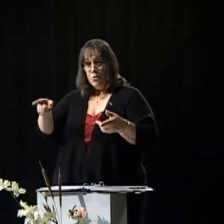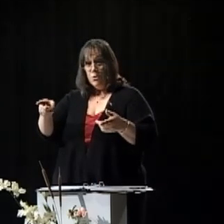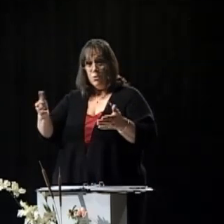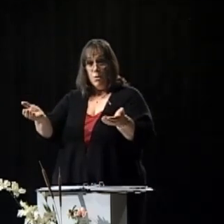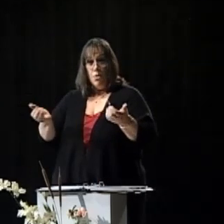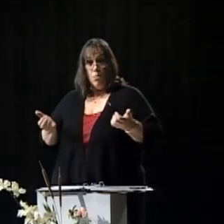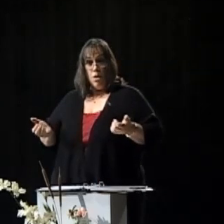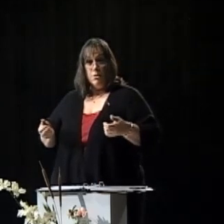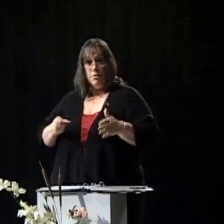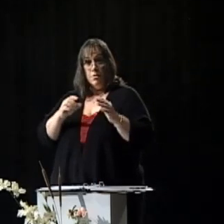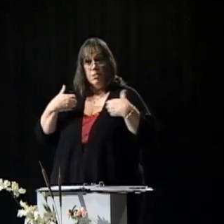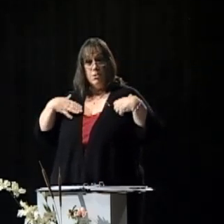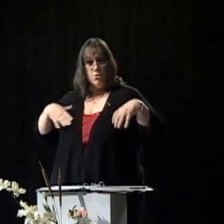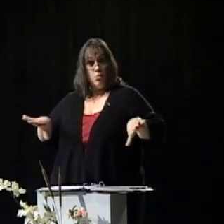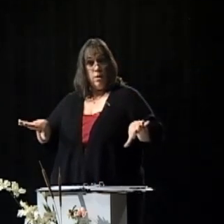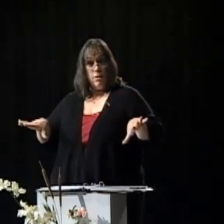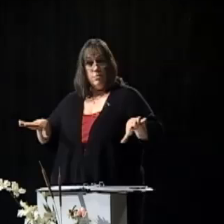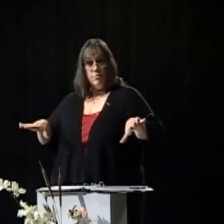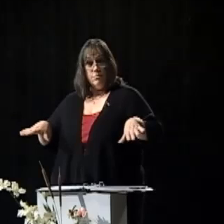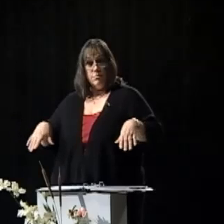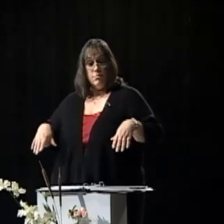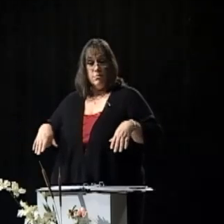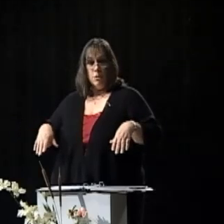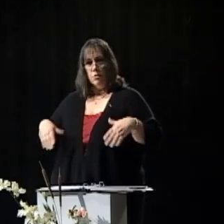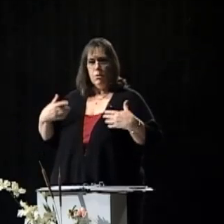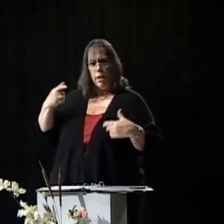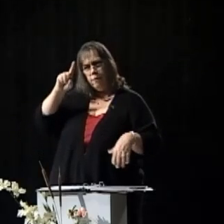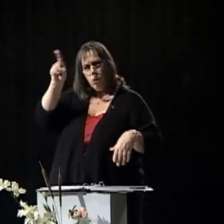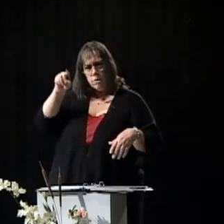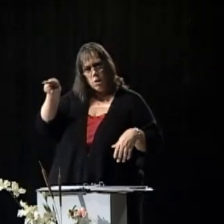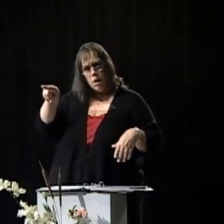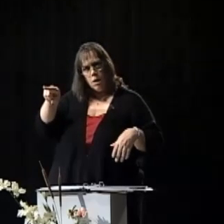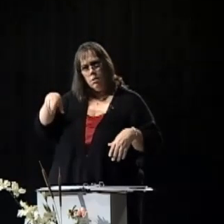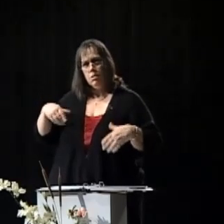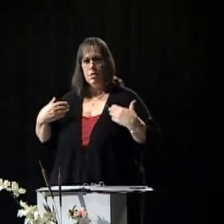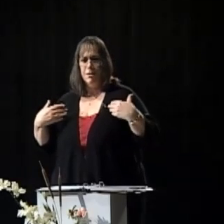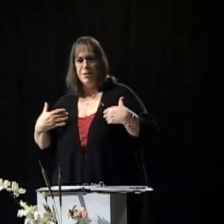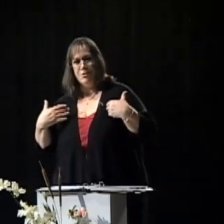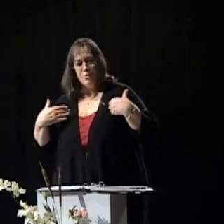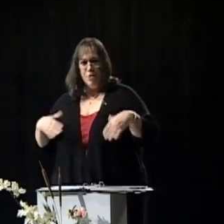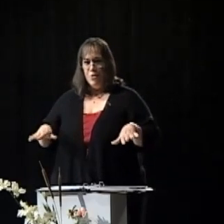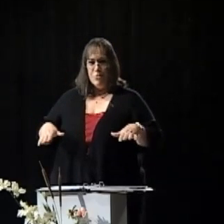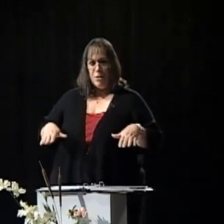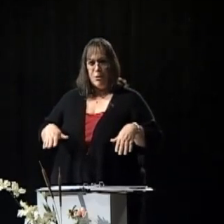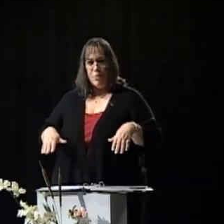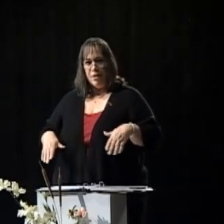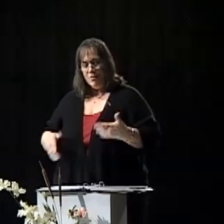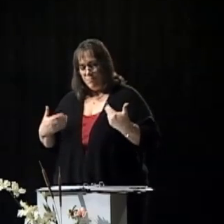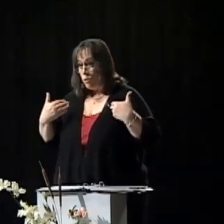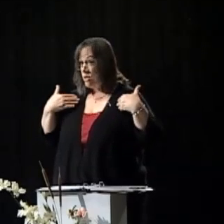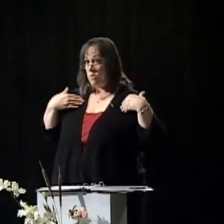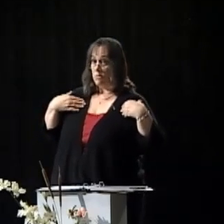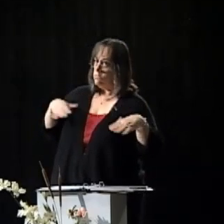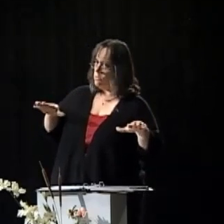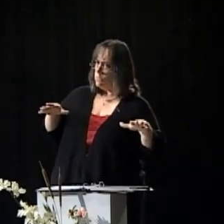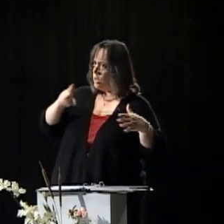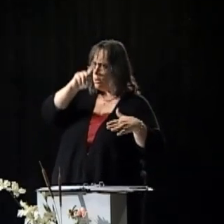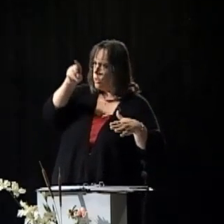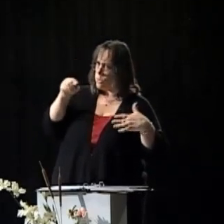You want to wear. You know, I have a question. What do you want to wear? Or you can just do wear, question mark,